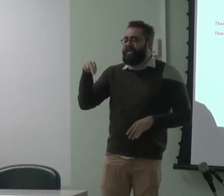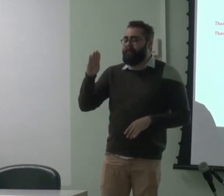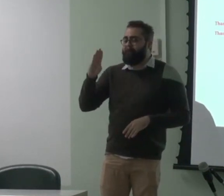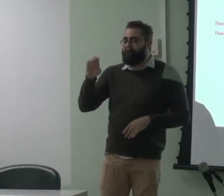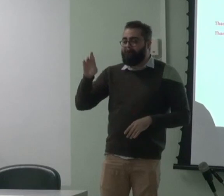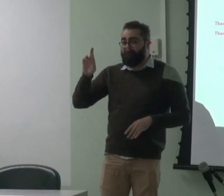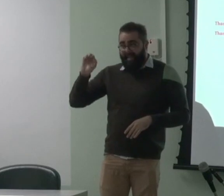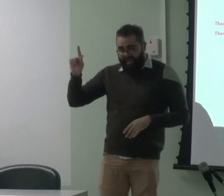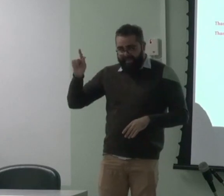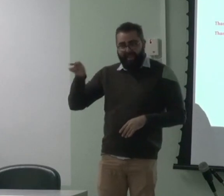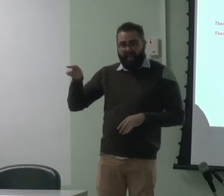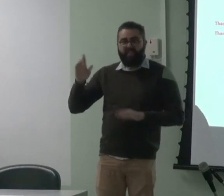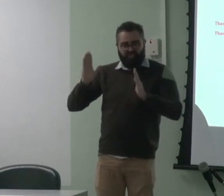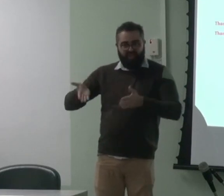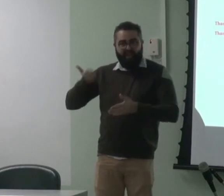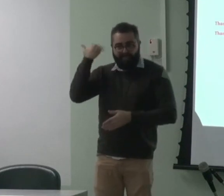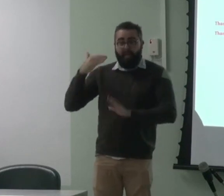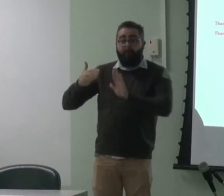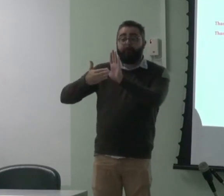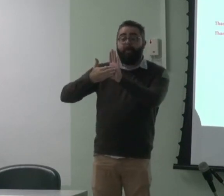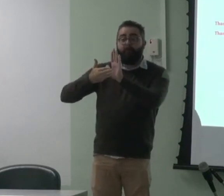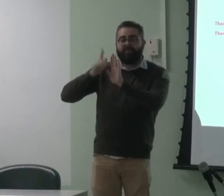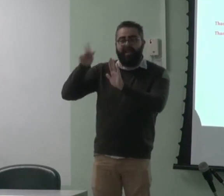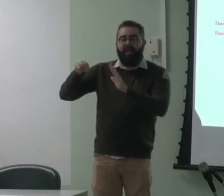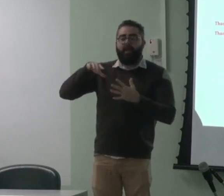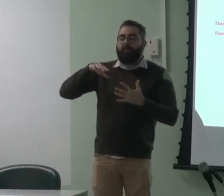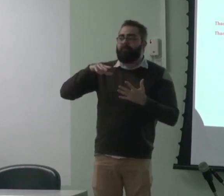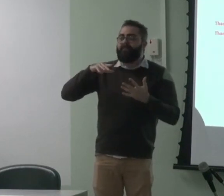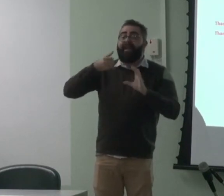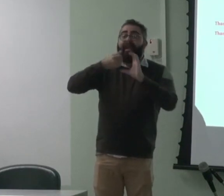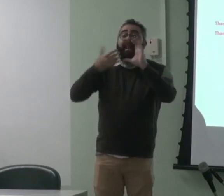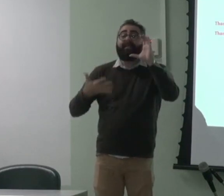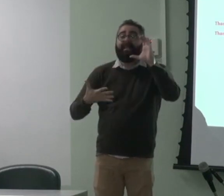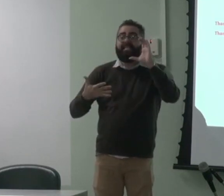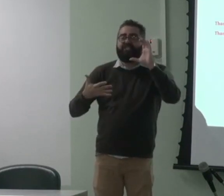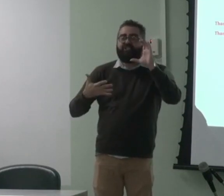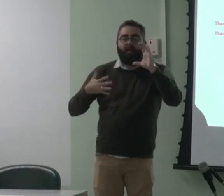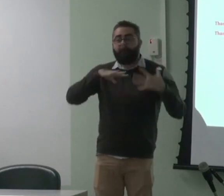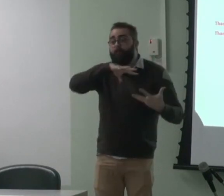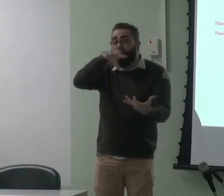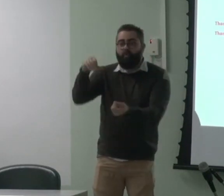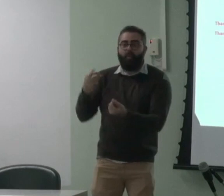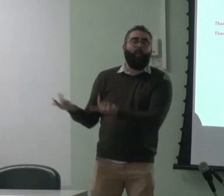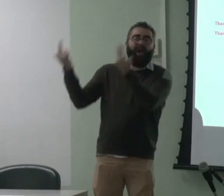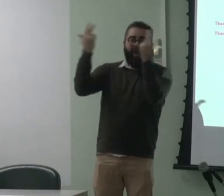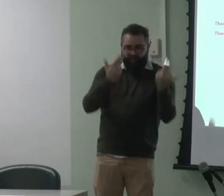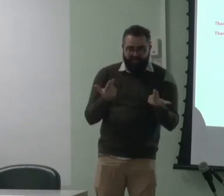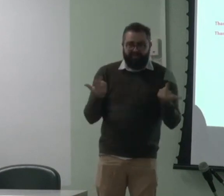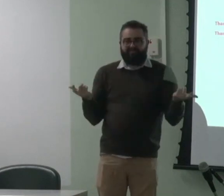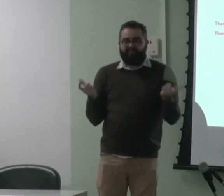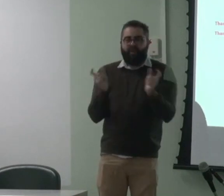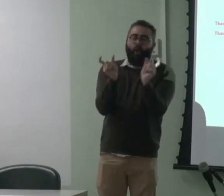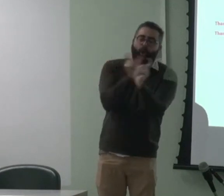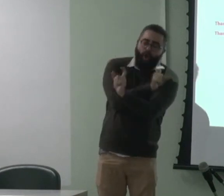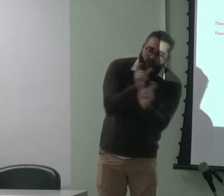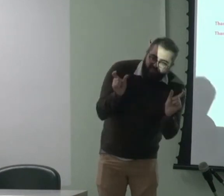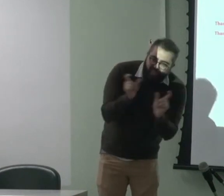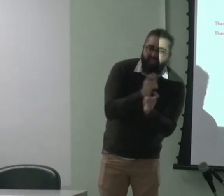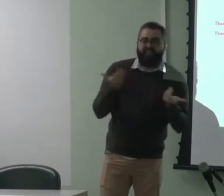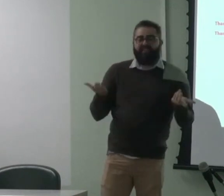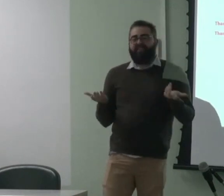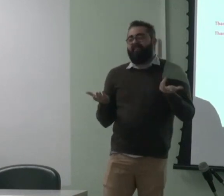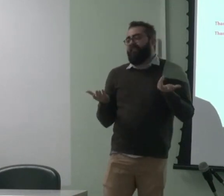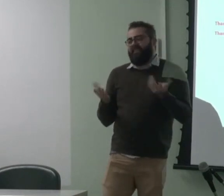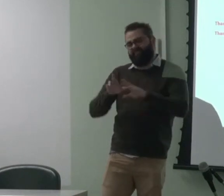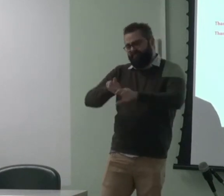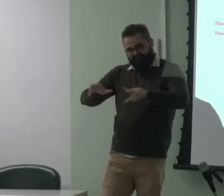One interesting advantage of universal dependencies is the rich ecosystem of